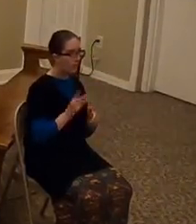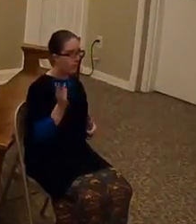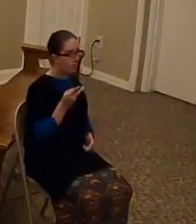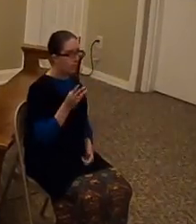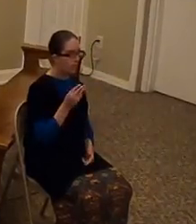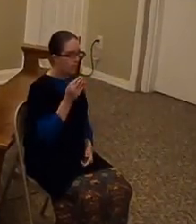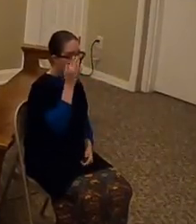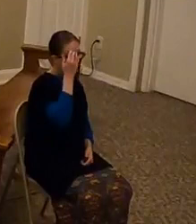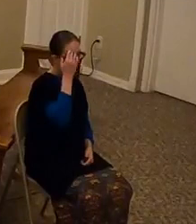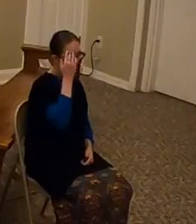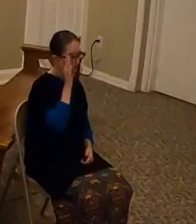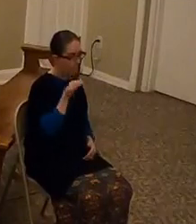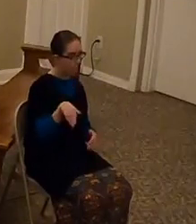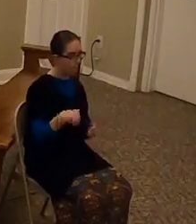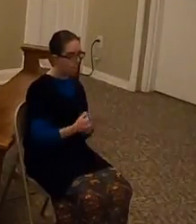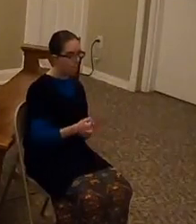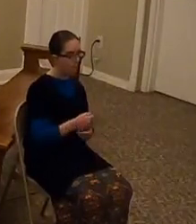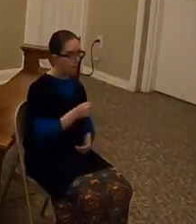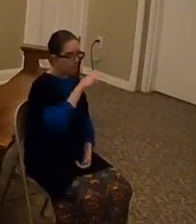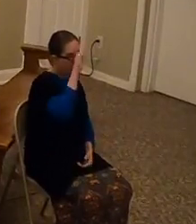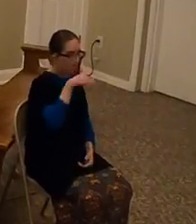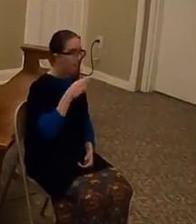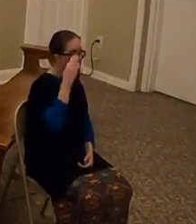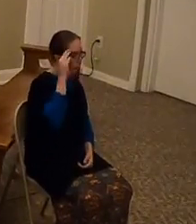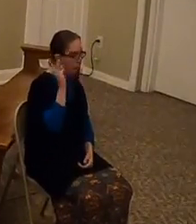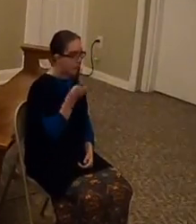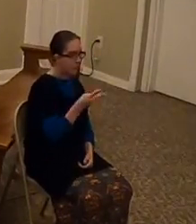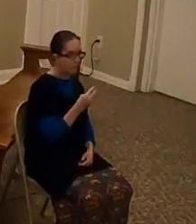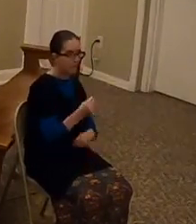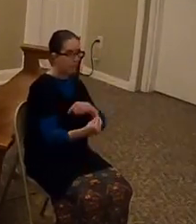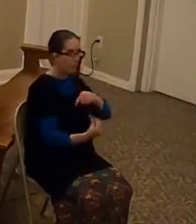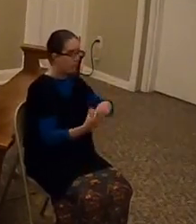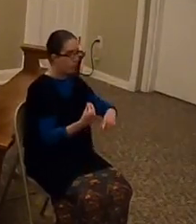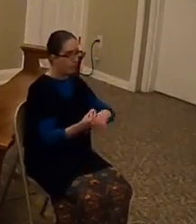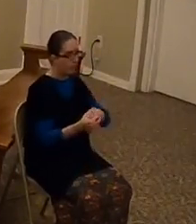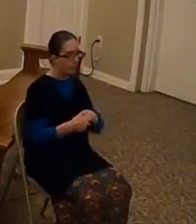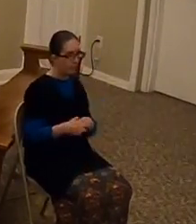know, the rest of the week, He never even knows we're around.